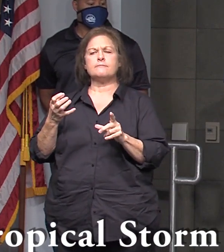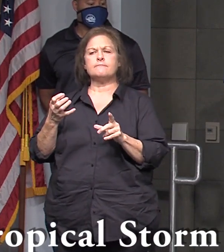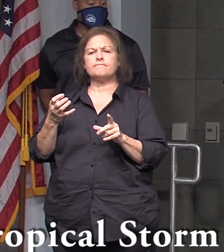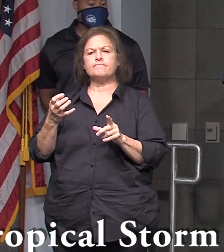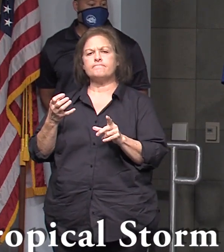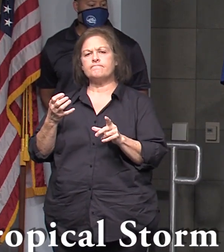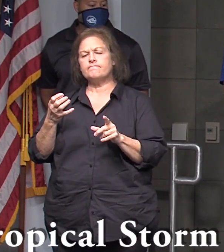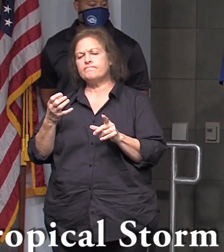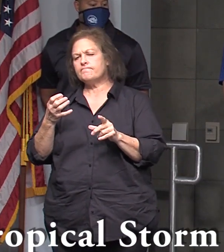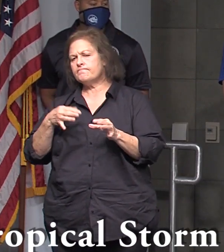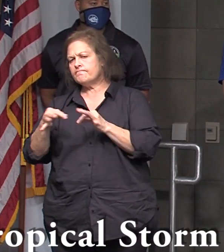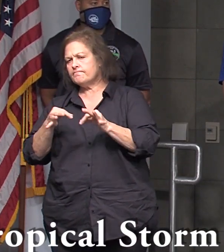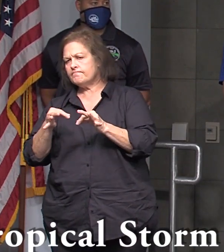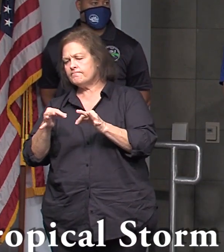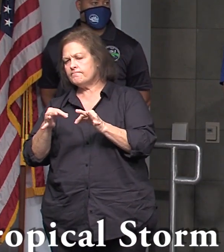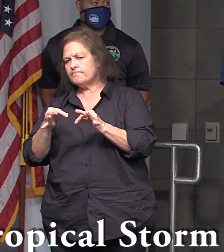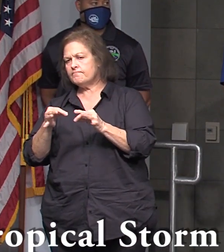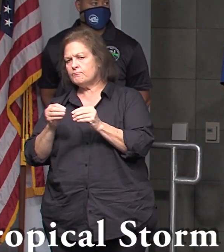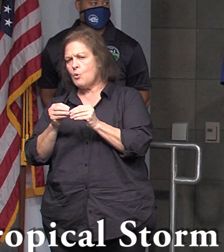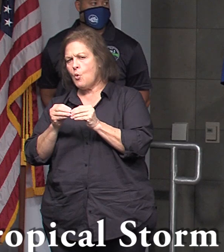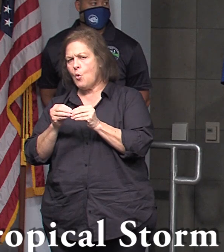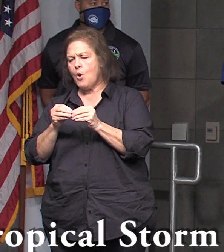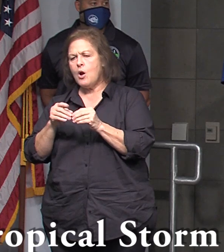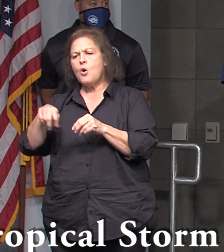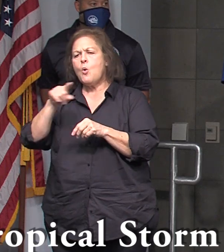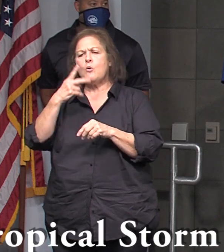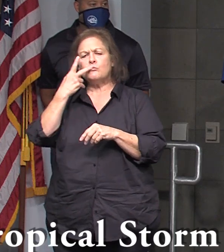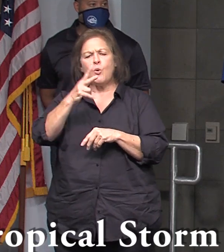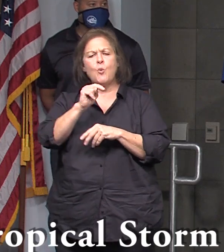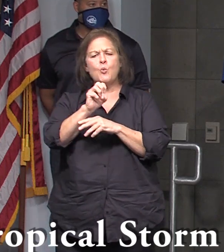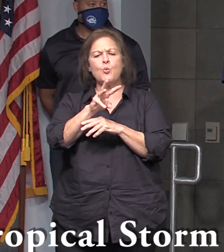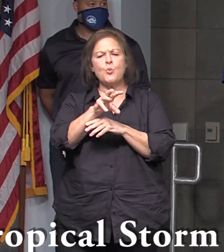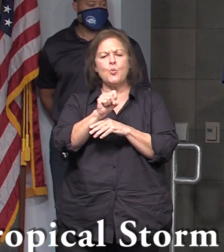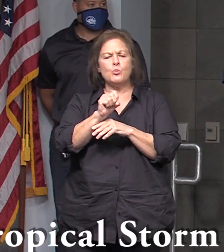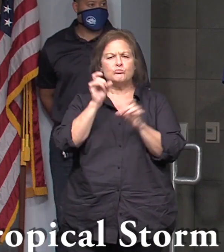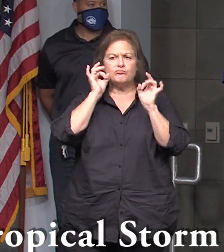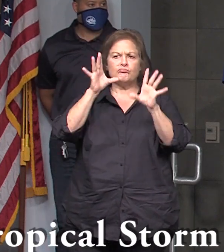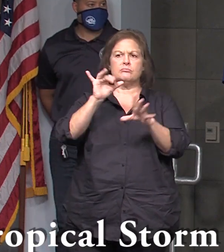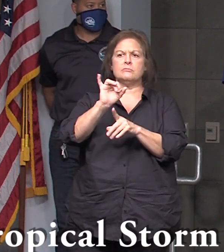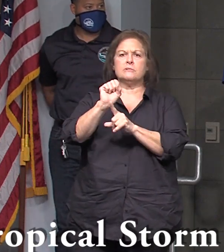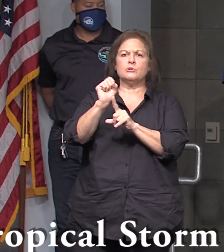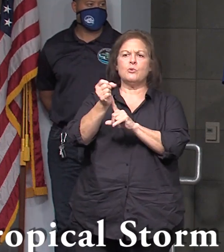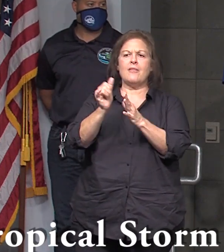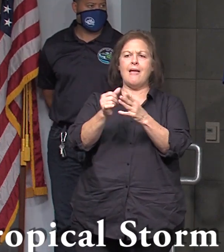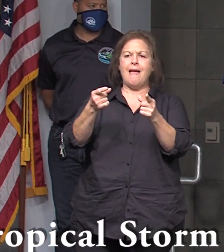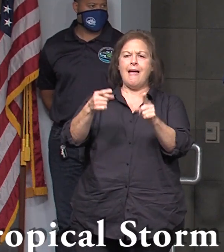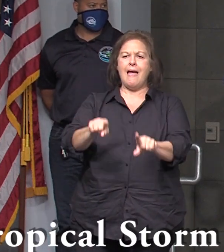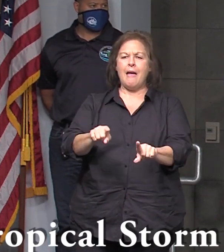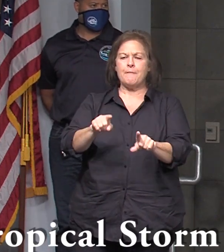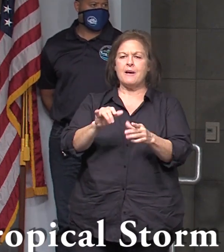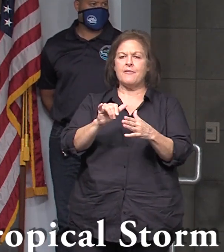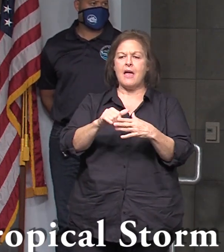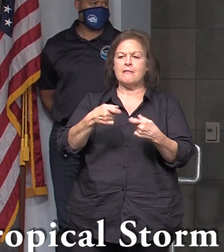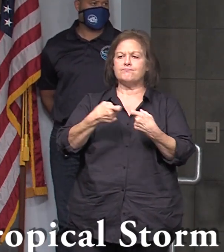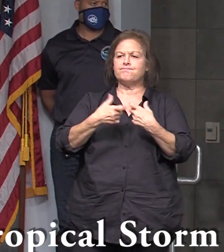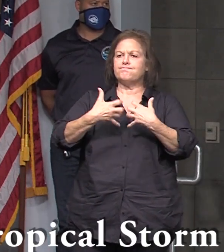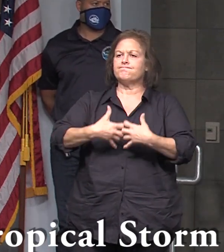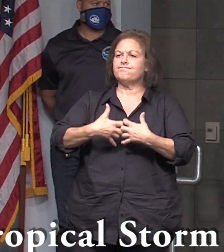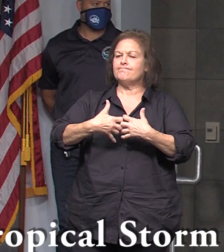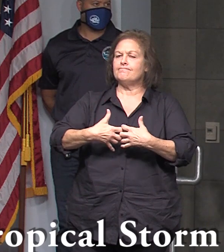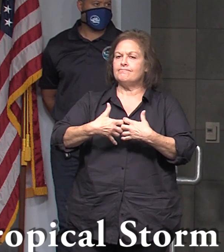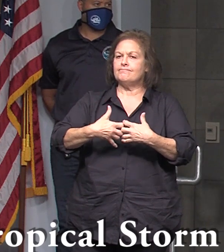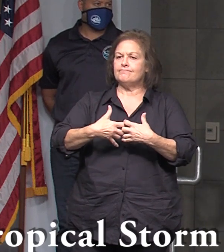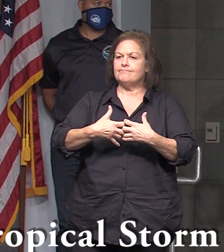time on the subject that was brought up. Everyone that watched the news saw the terrible incidents that occurred with the use of generators, or the